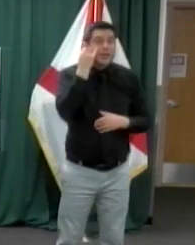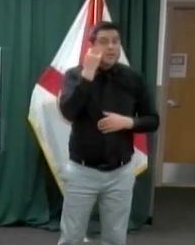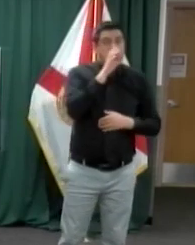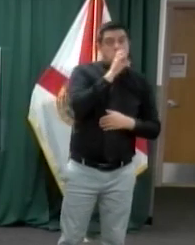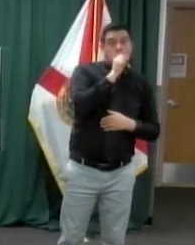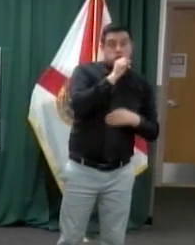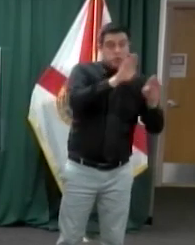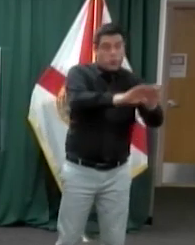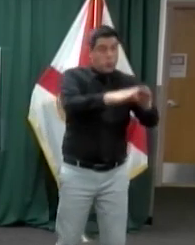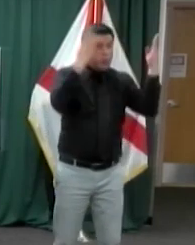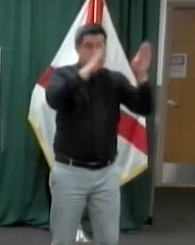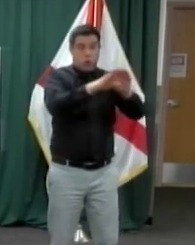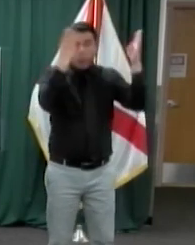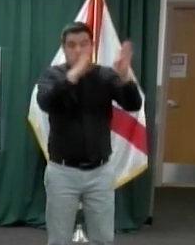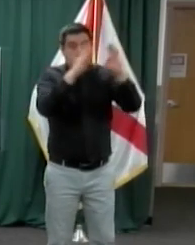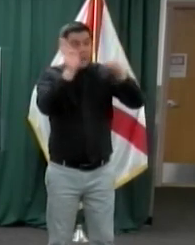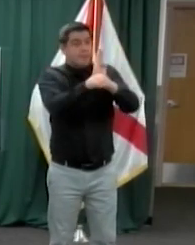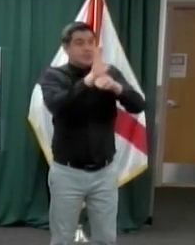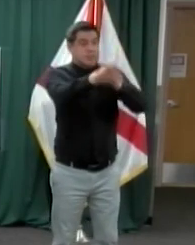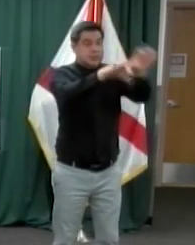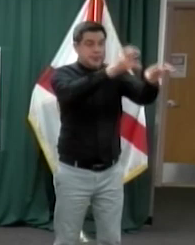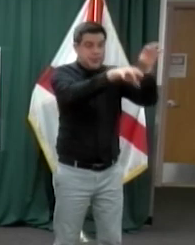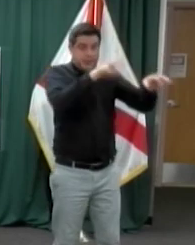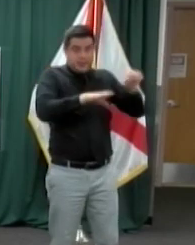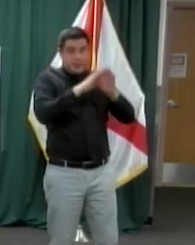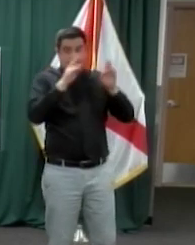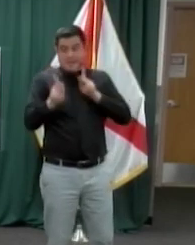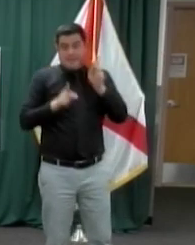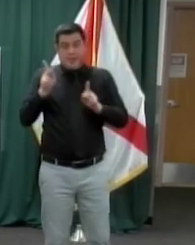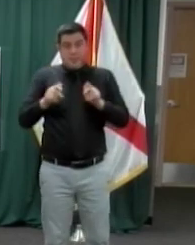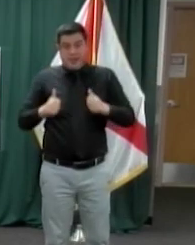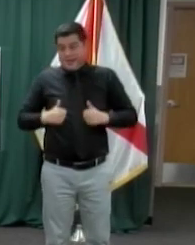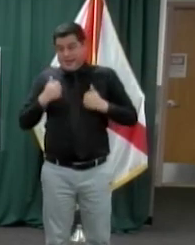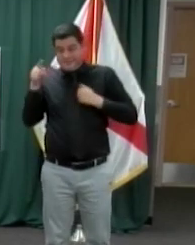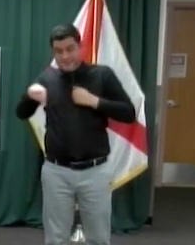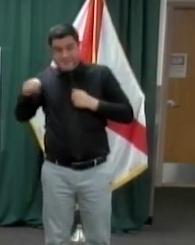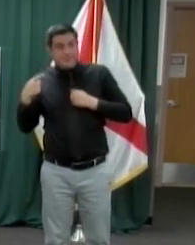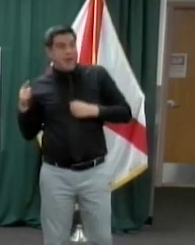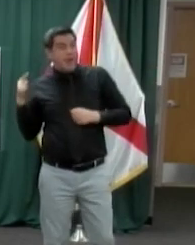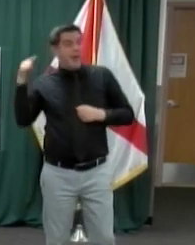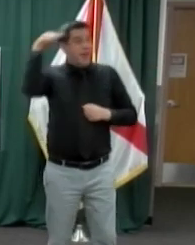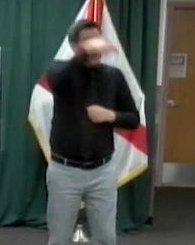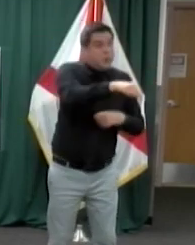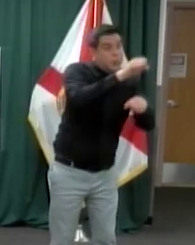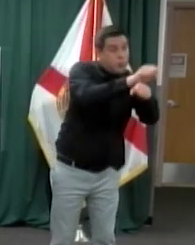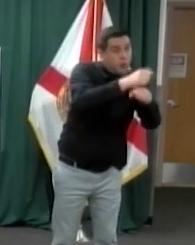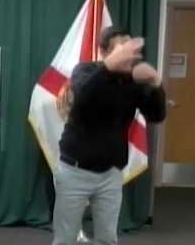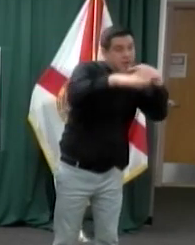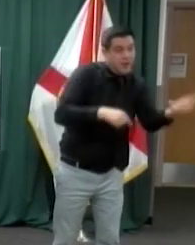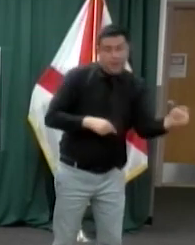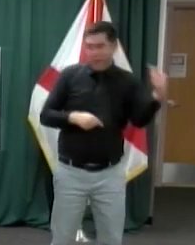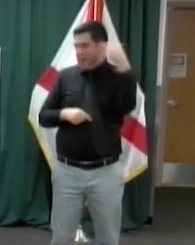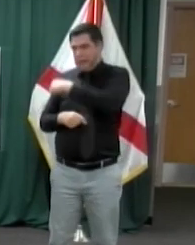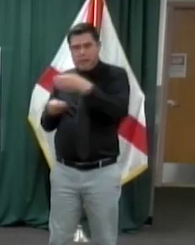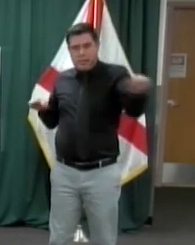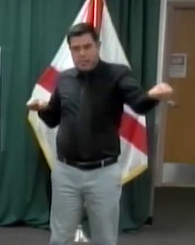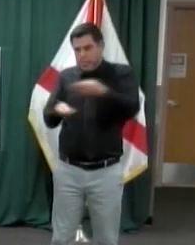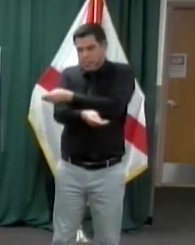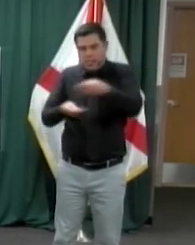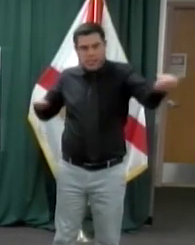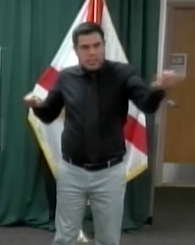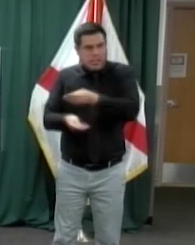are going to Orange County to work and then returning back to our community. So we have to continue to talk with our regional partners as well and see